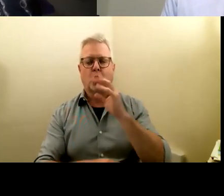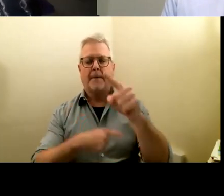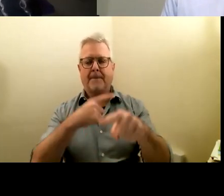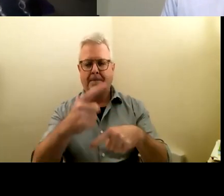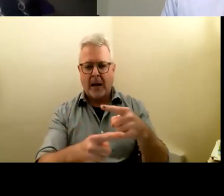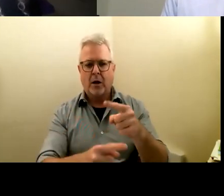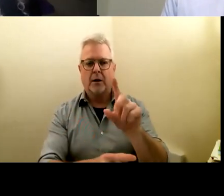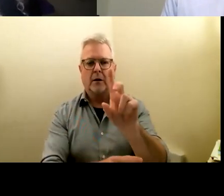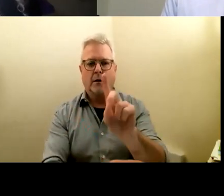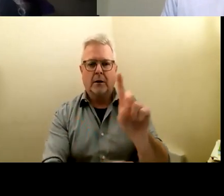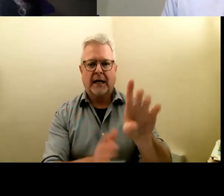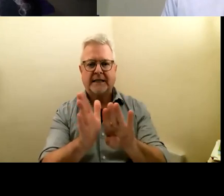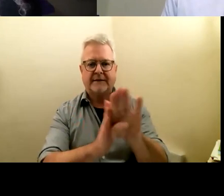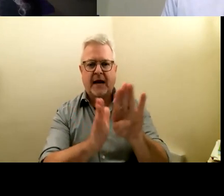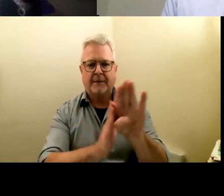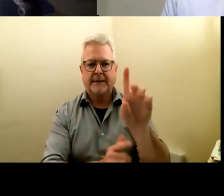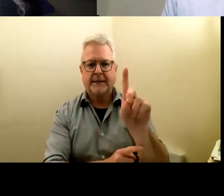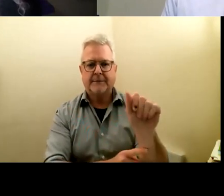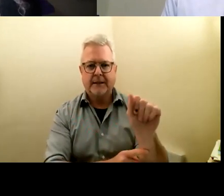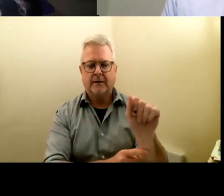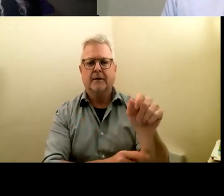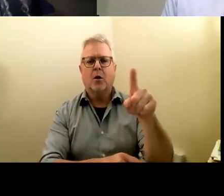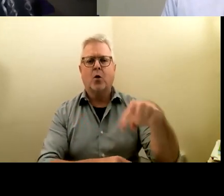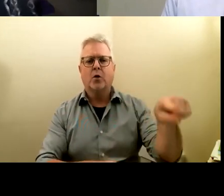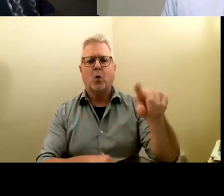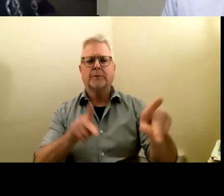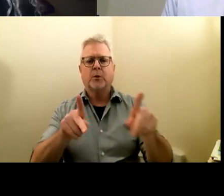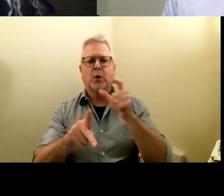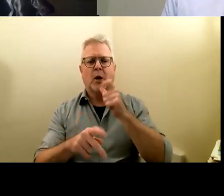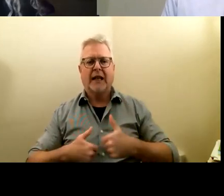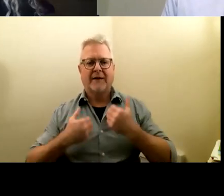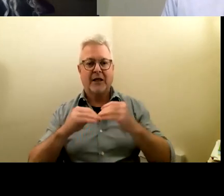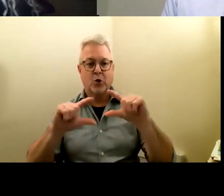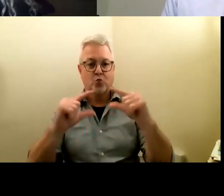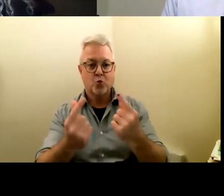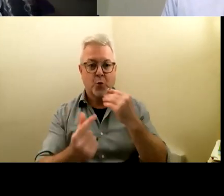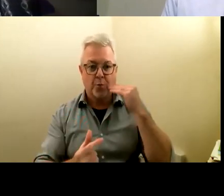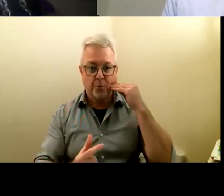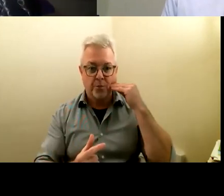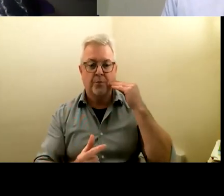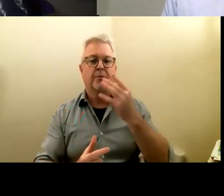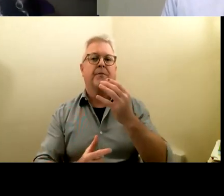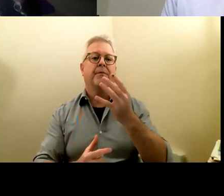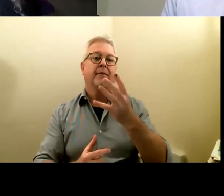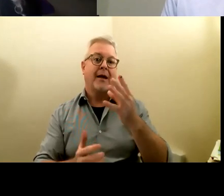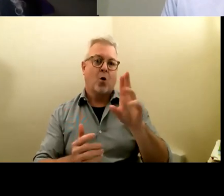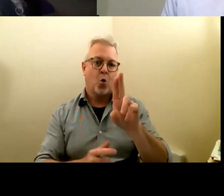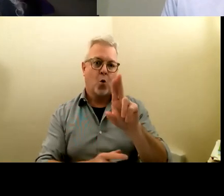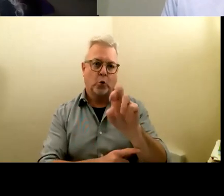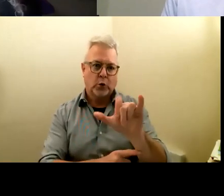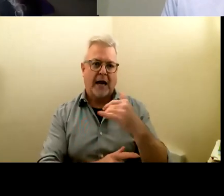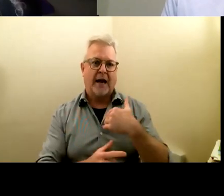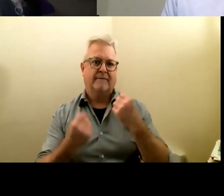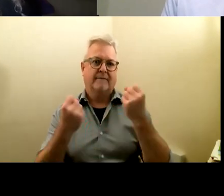But when you talk about people with disabilities, you're talking developmental disabilities, you're talking about people who live in group homes